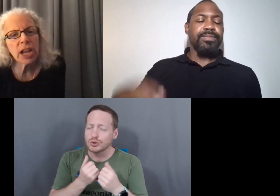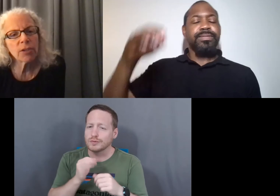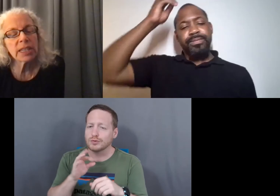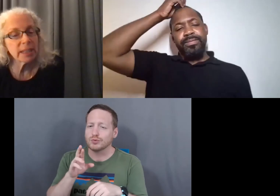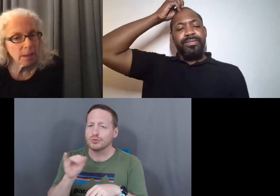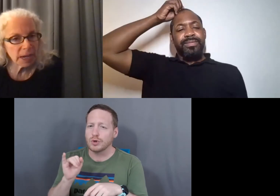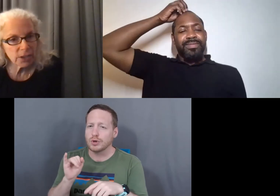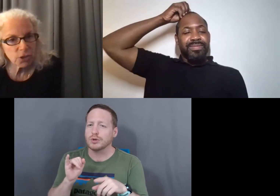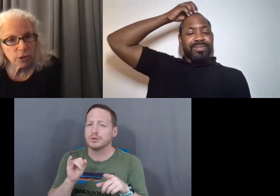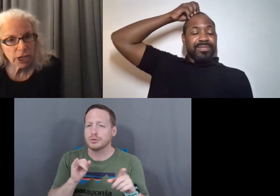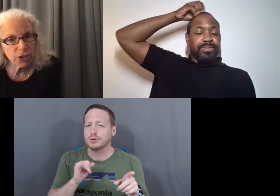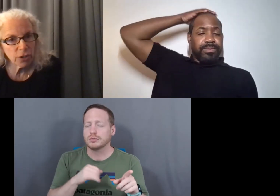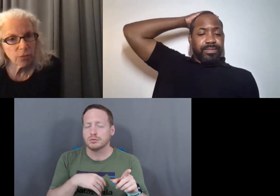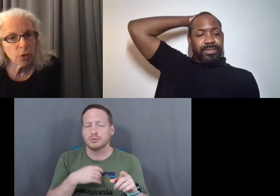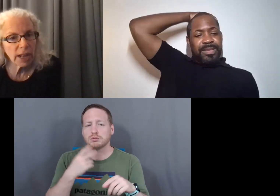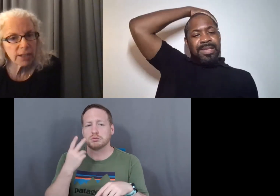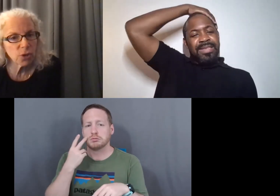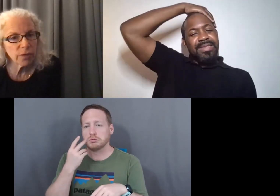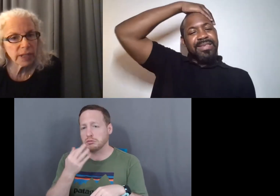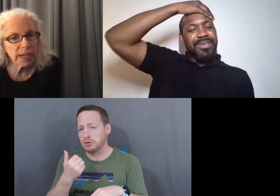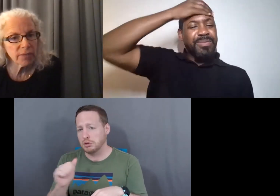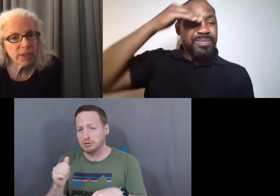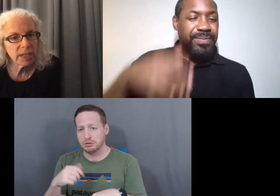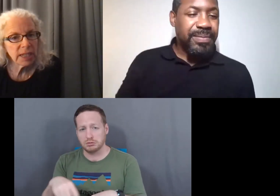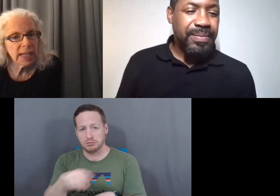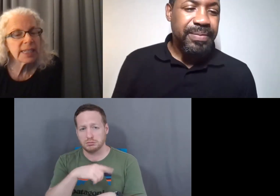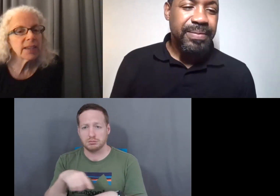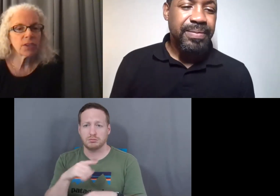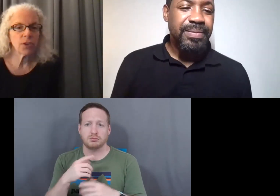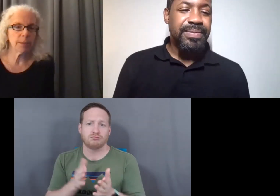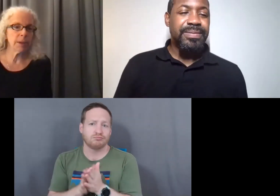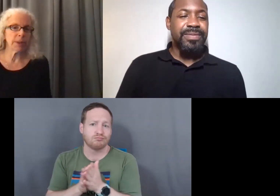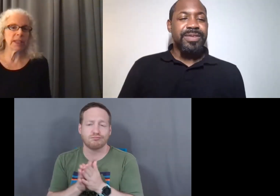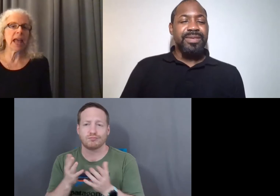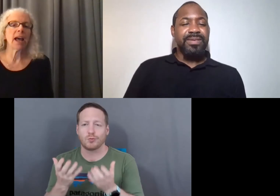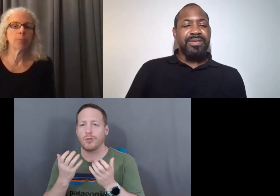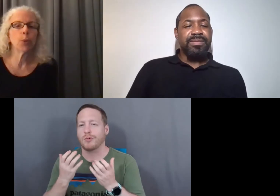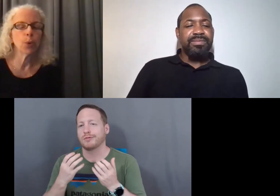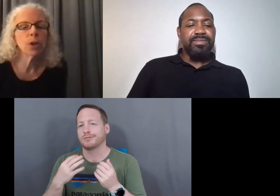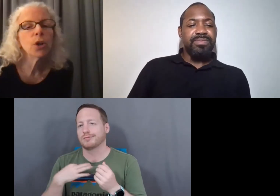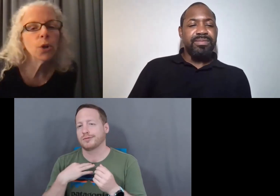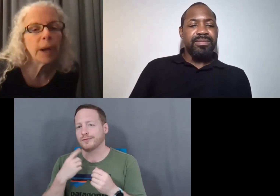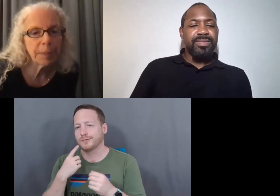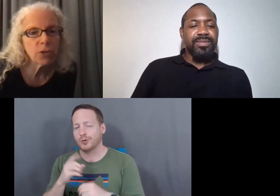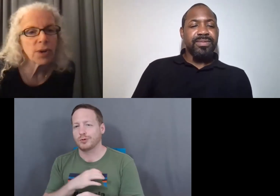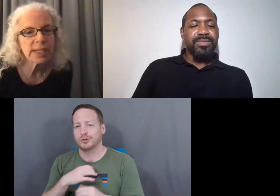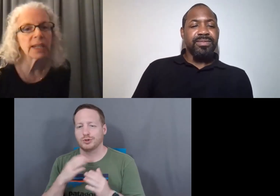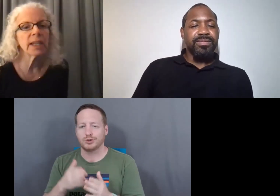to the Alumni Association of Rhode Island School for the Deaf and see if there are any people in that pool who might be interested in